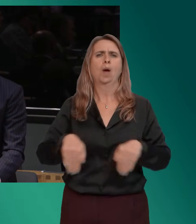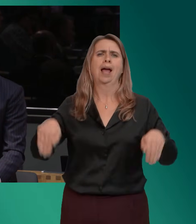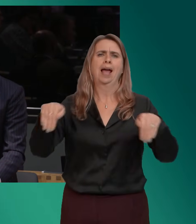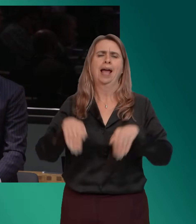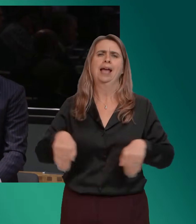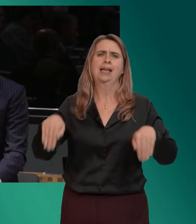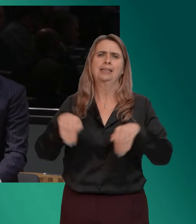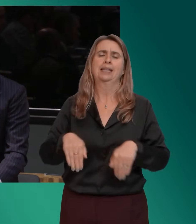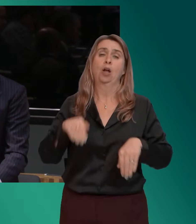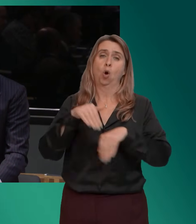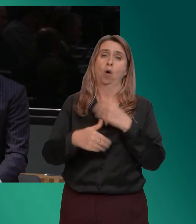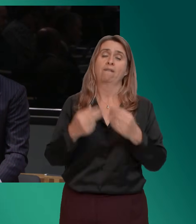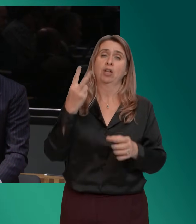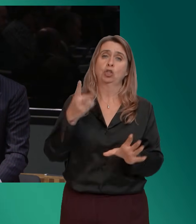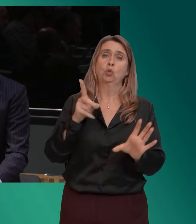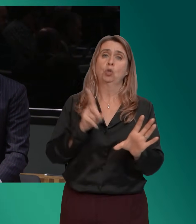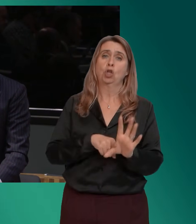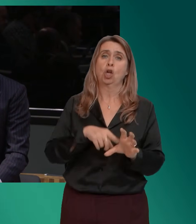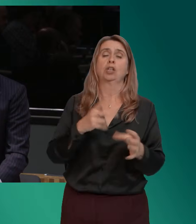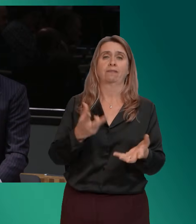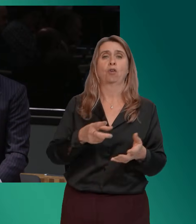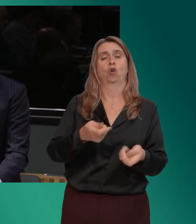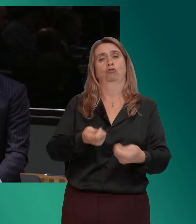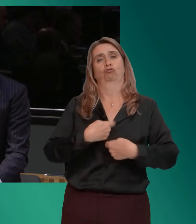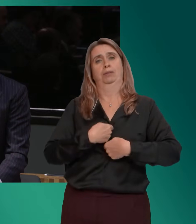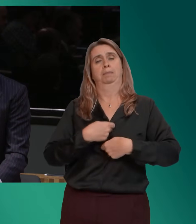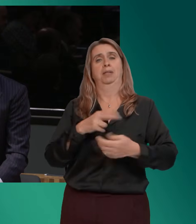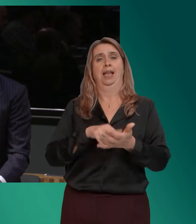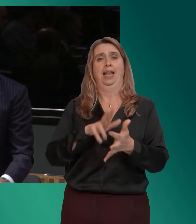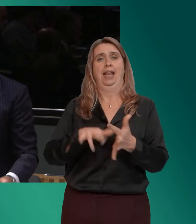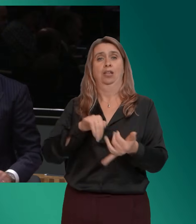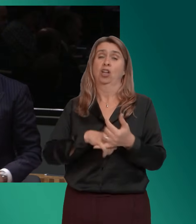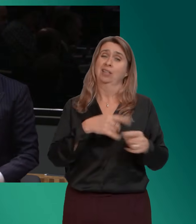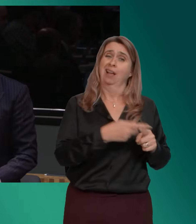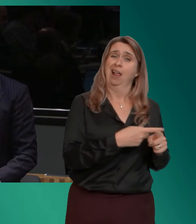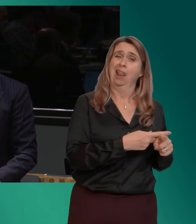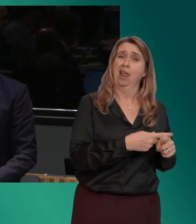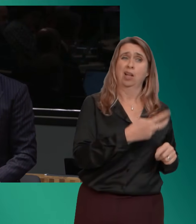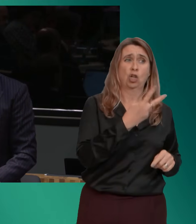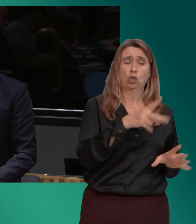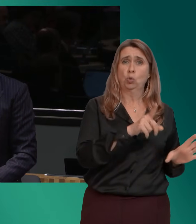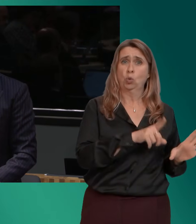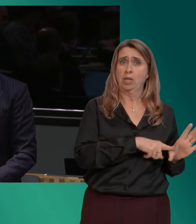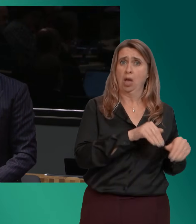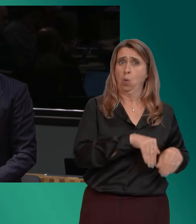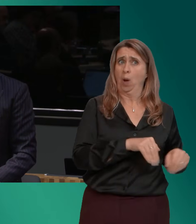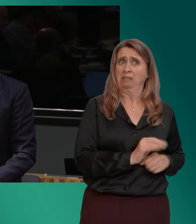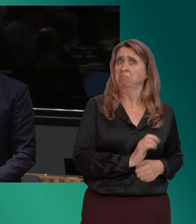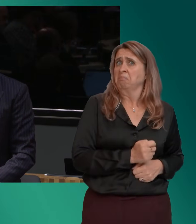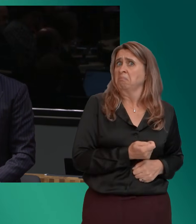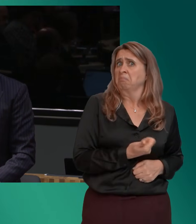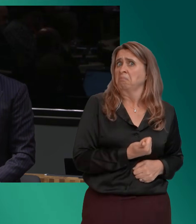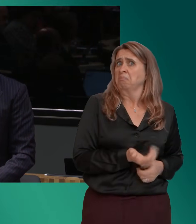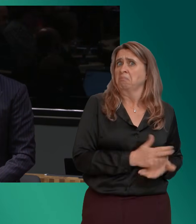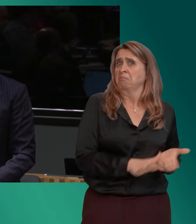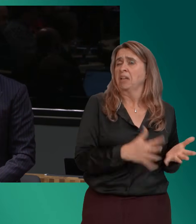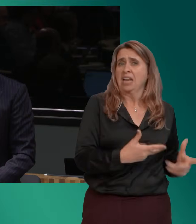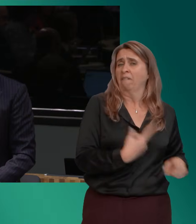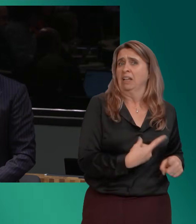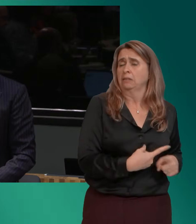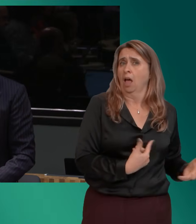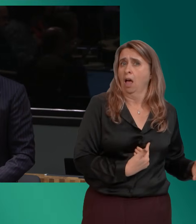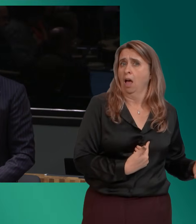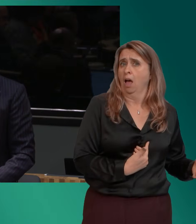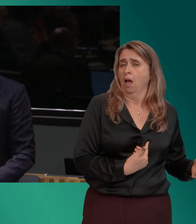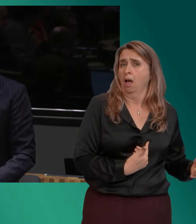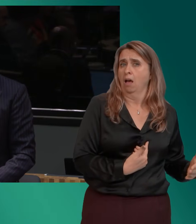for treatment on the Welsh NHS. Whereas in England, 2-year waits were virtually eradicated some time ago, which proves that